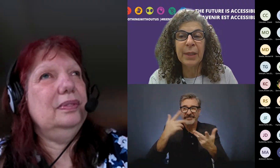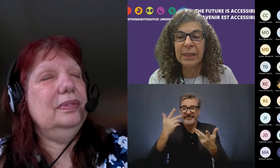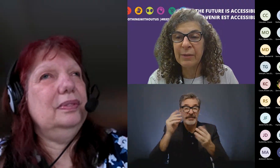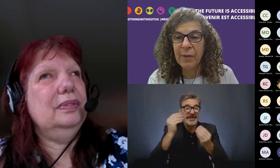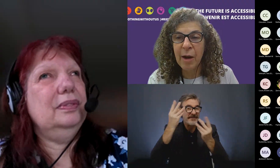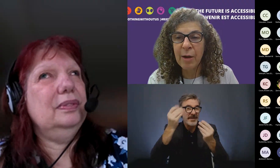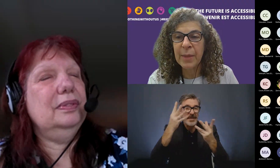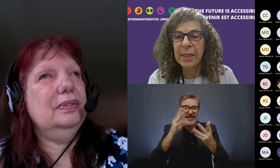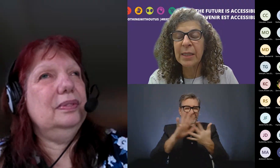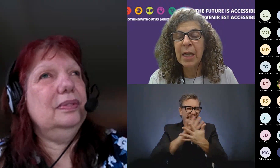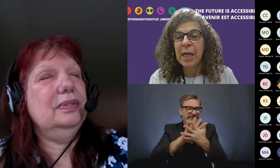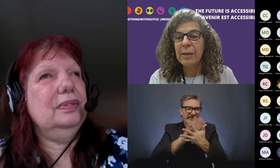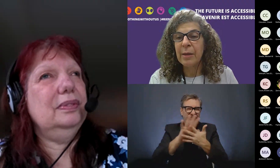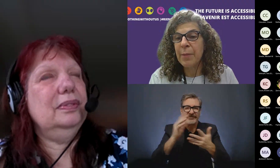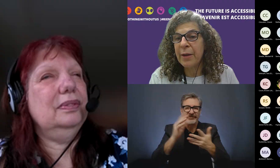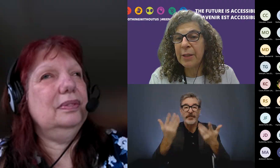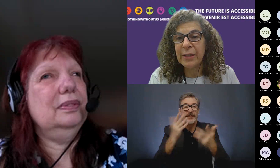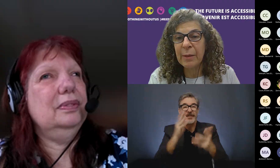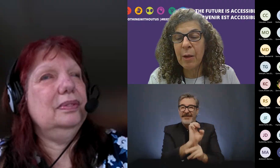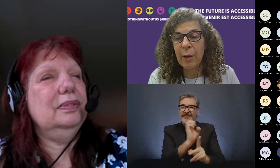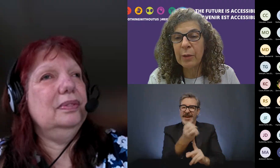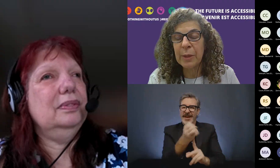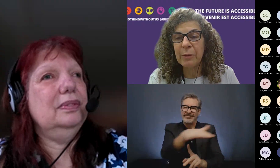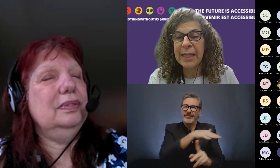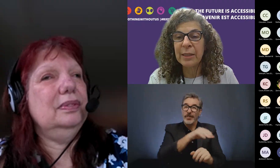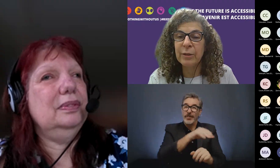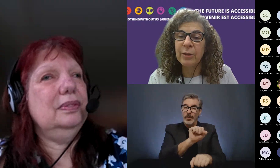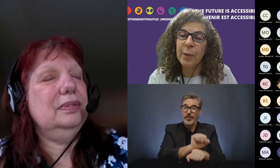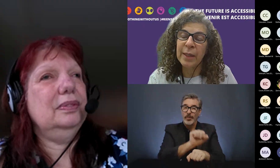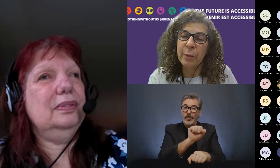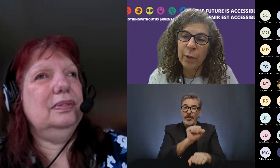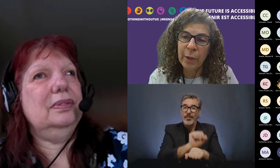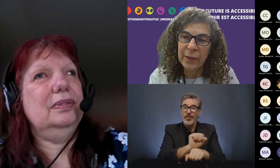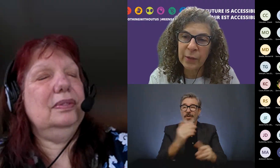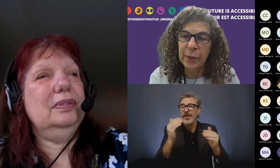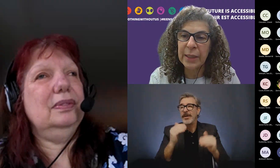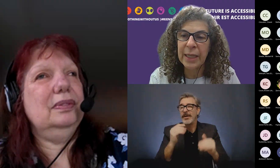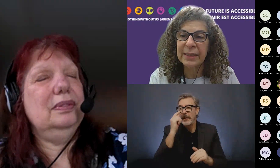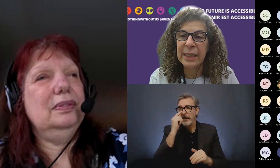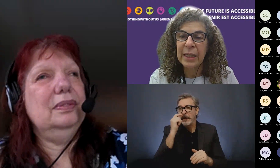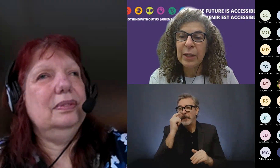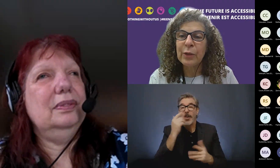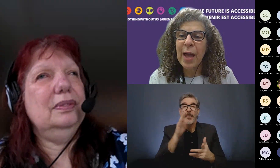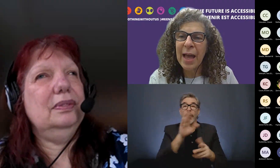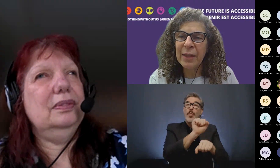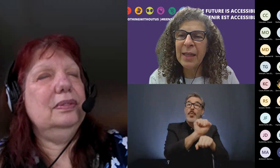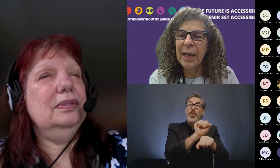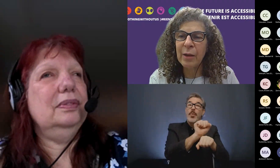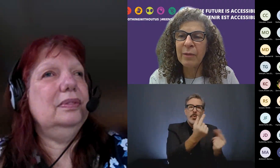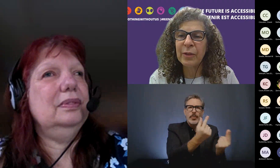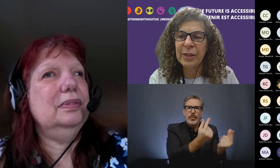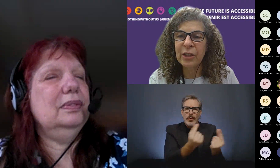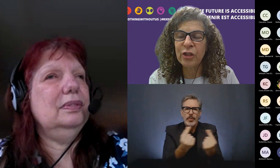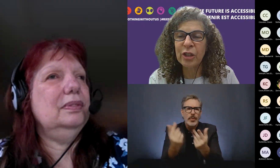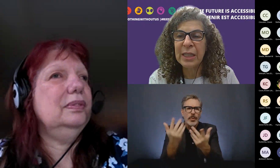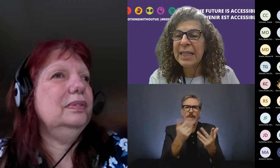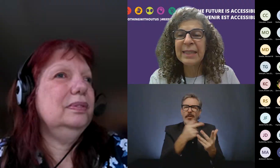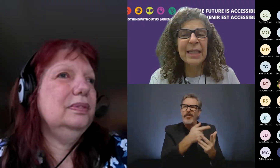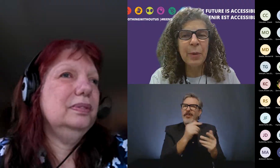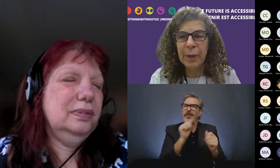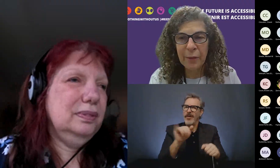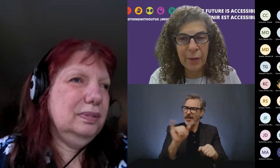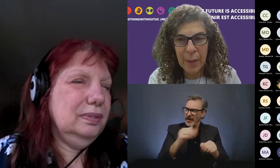the built environment. The barriers can also be related to the way the work is organized. So having that